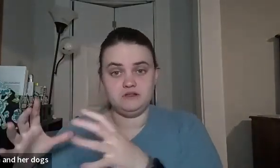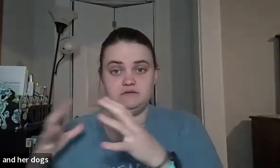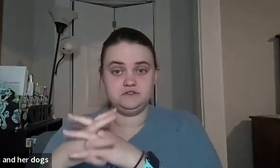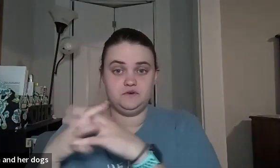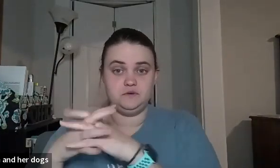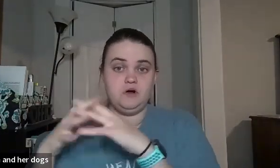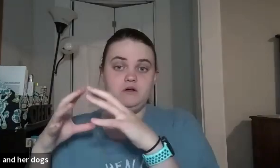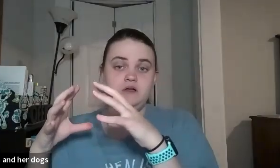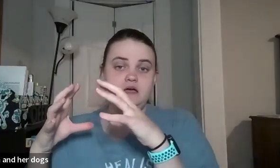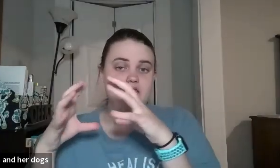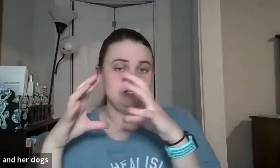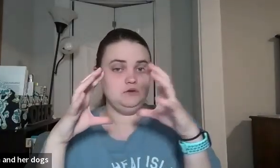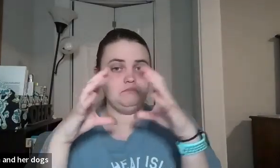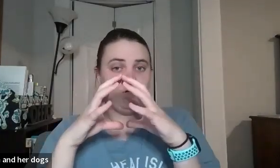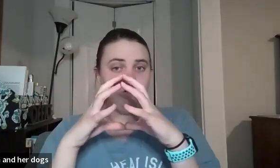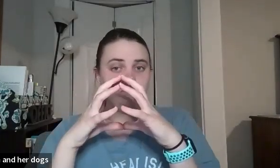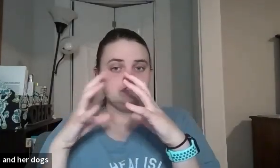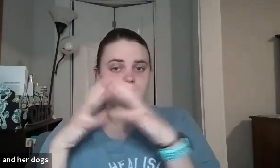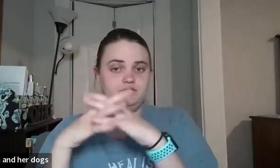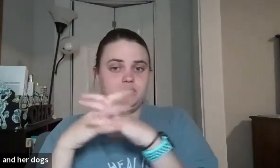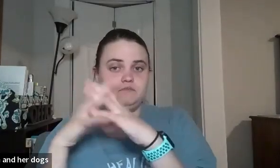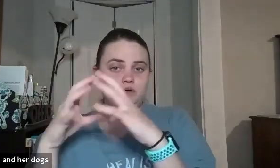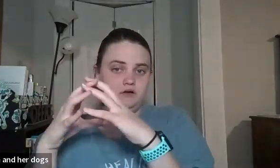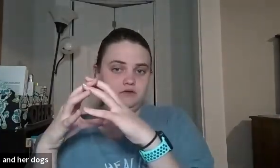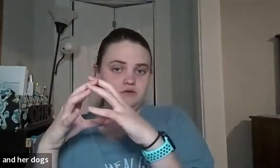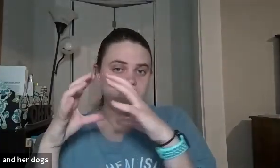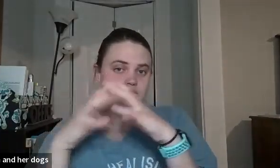itself is football, and then you do ball. So football.